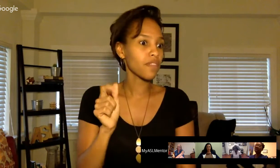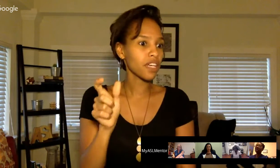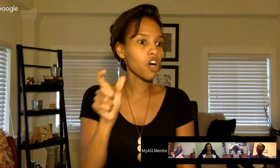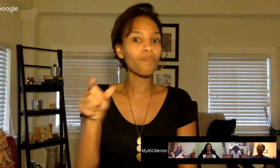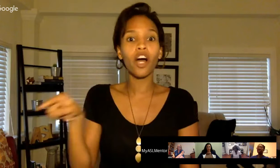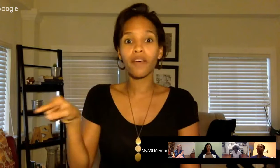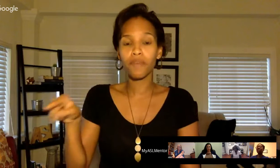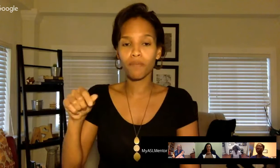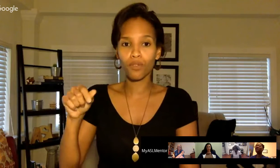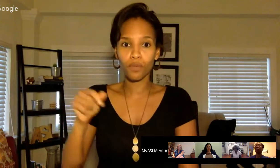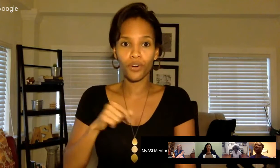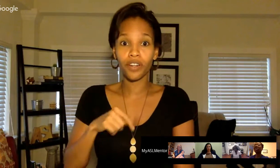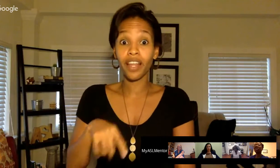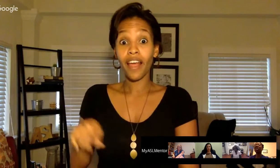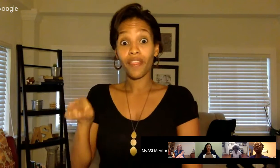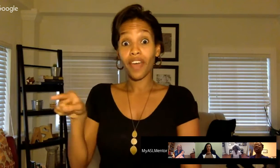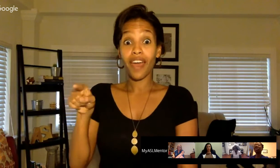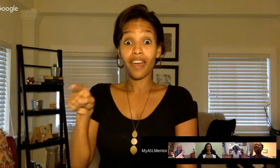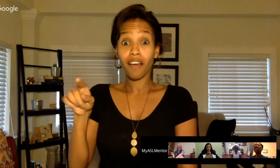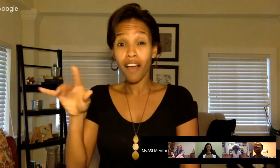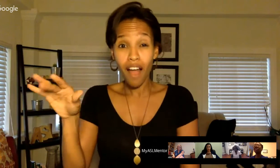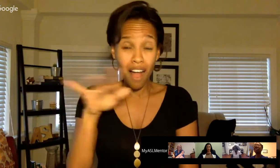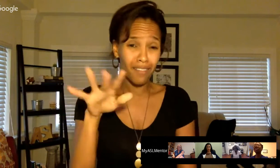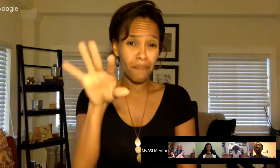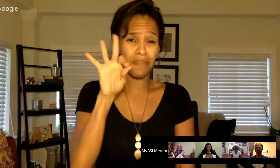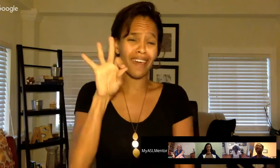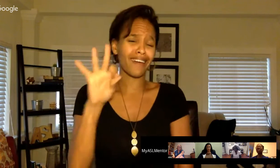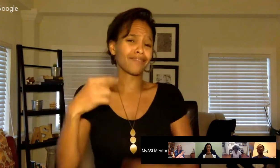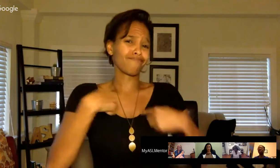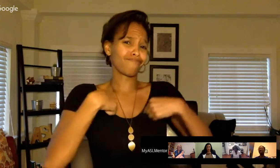missed something about him being most important.